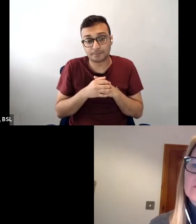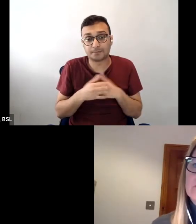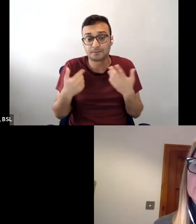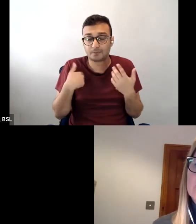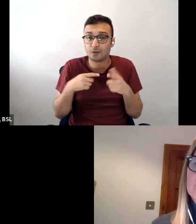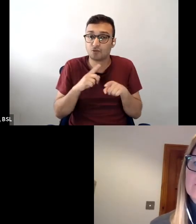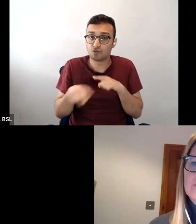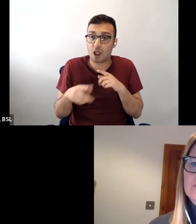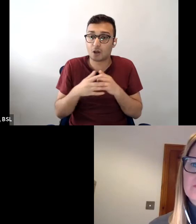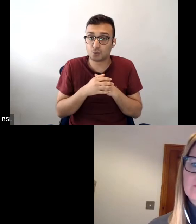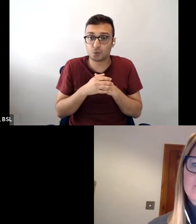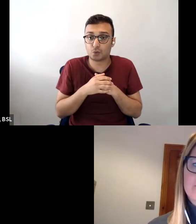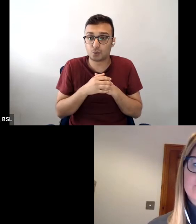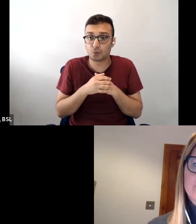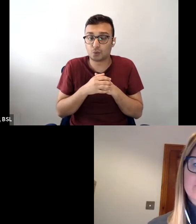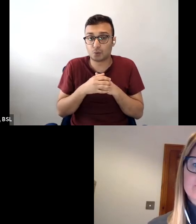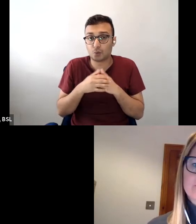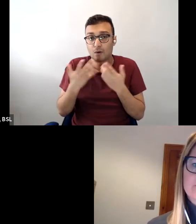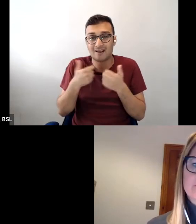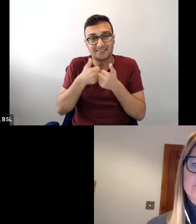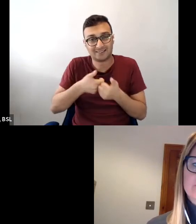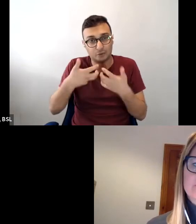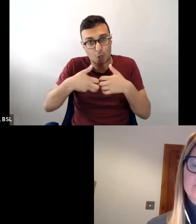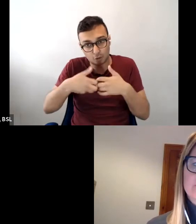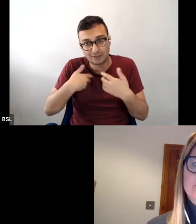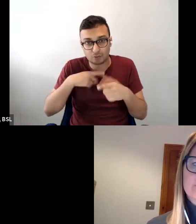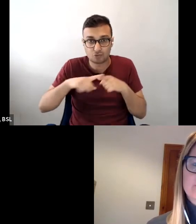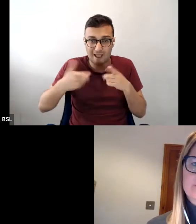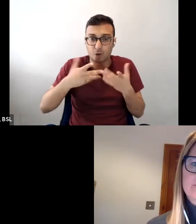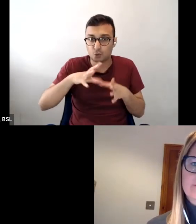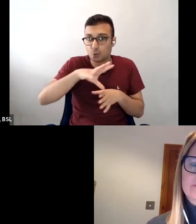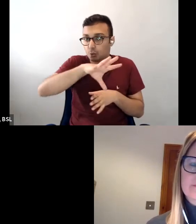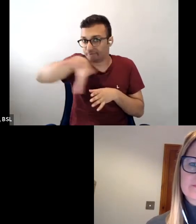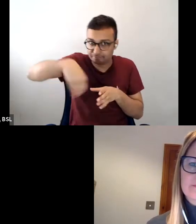incorporate the assistive technologies as part of the national